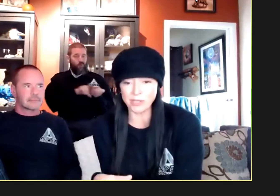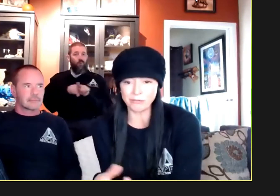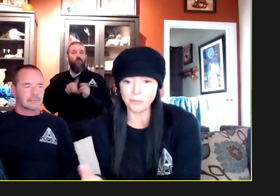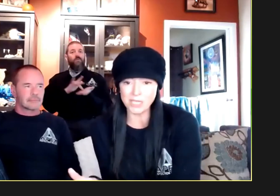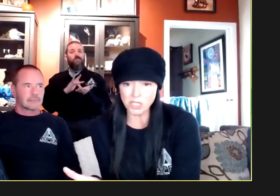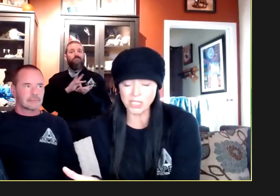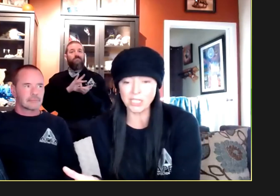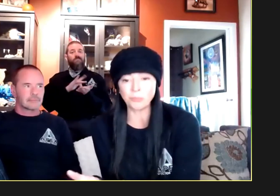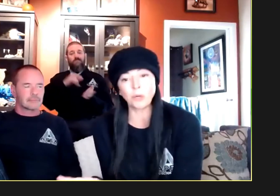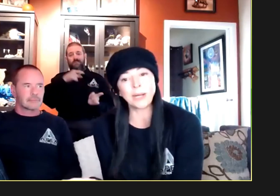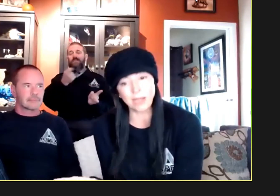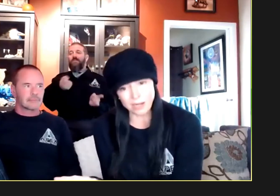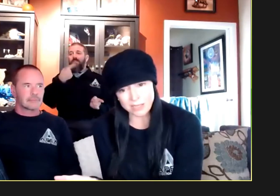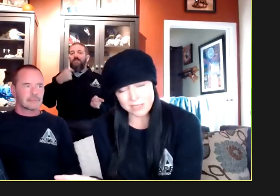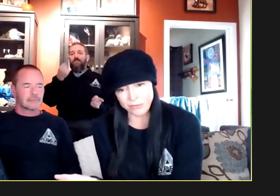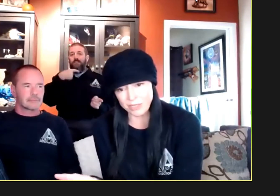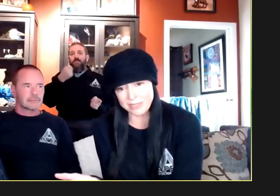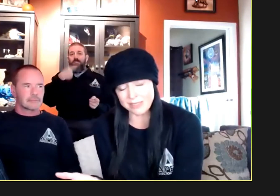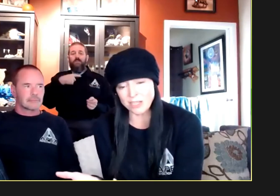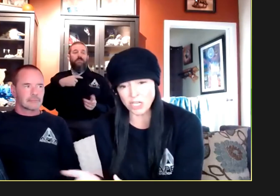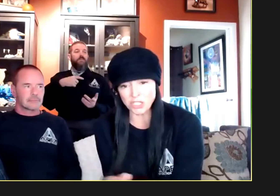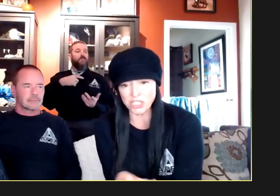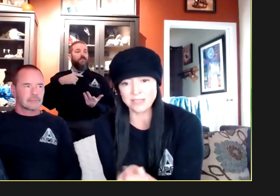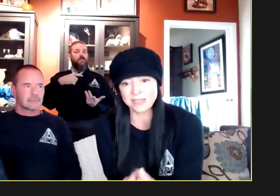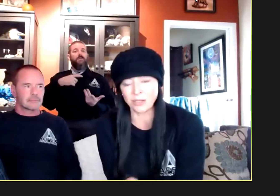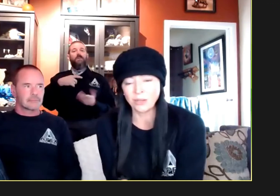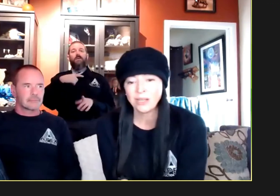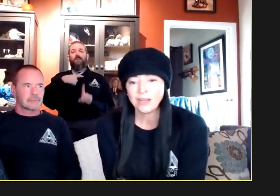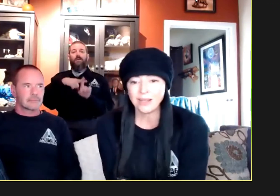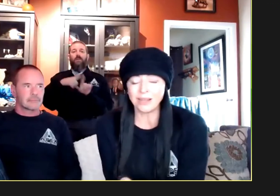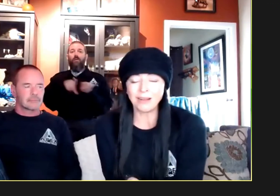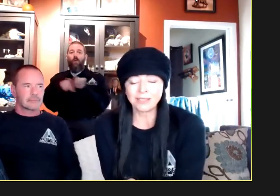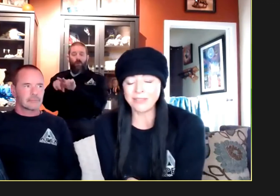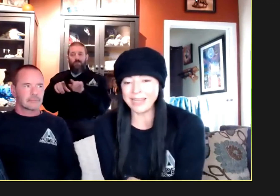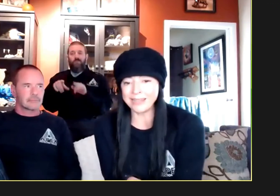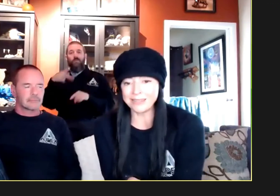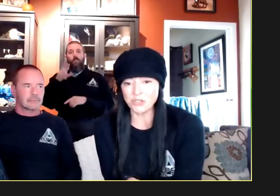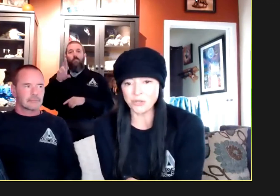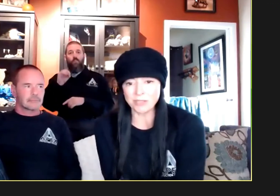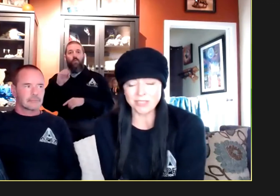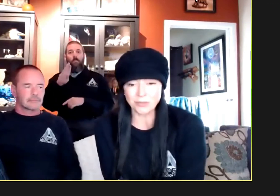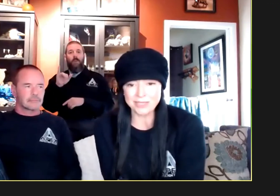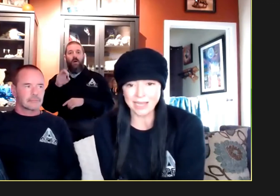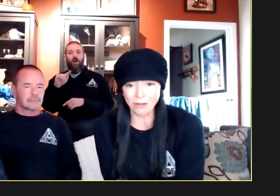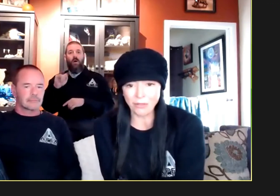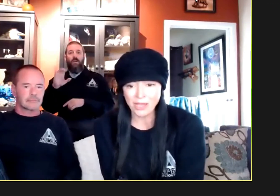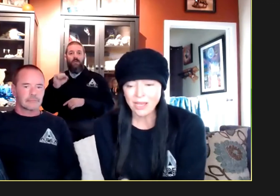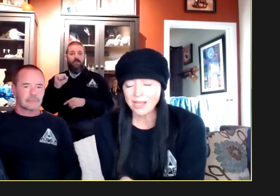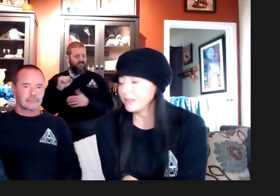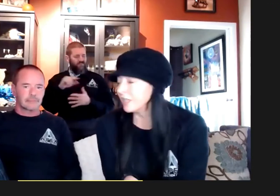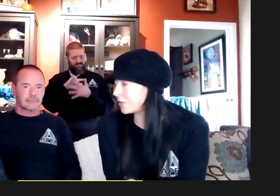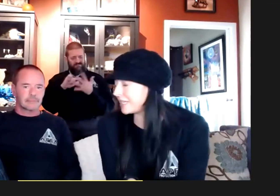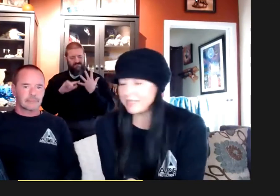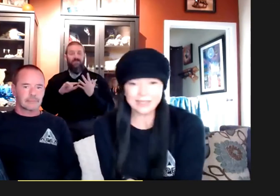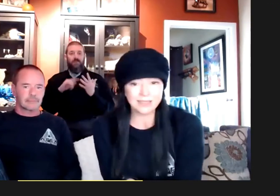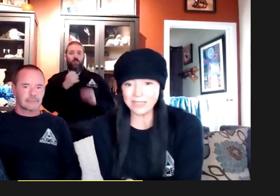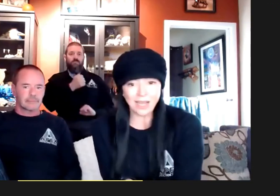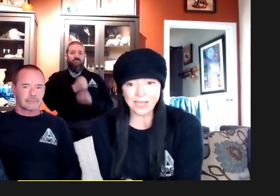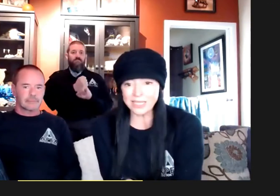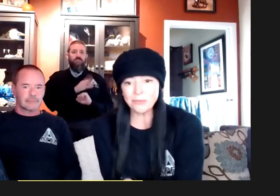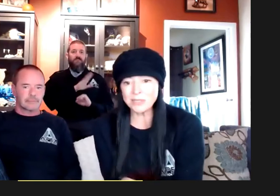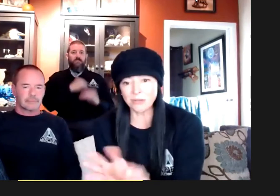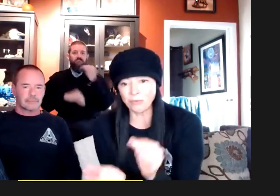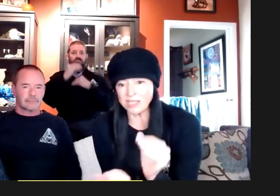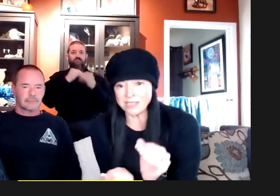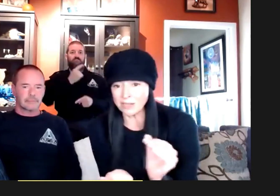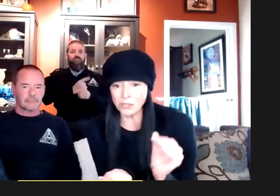help with inflammation, and probiotics for his digestion. So all of that contributes to his health. Loki,